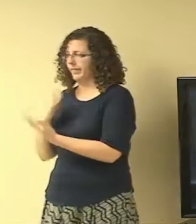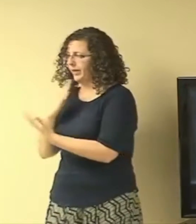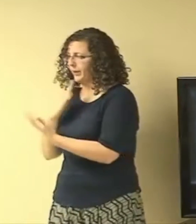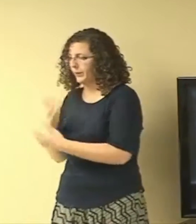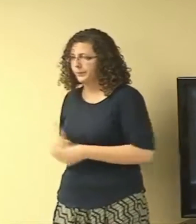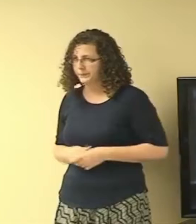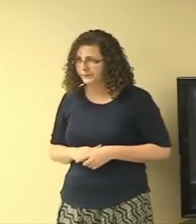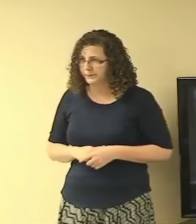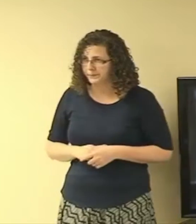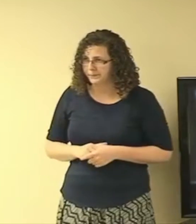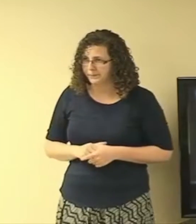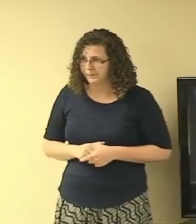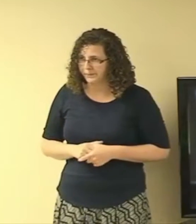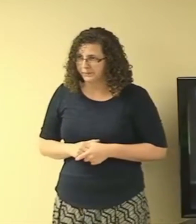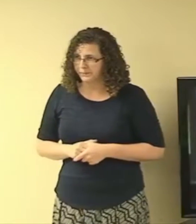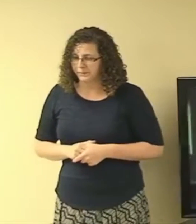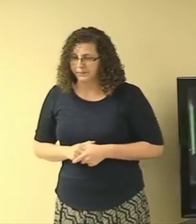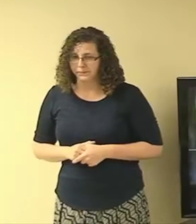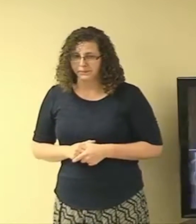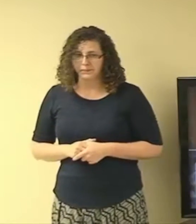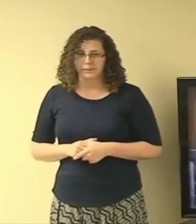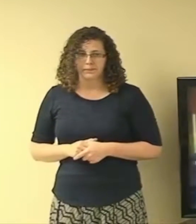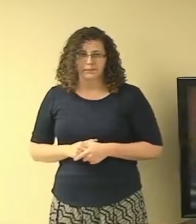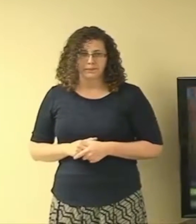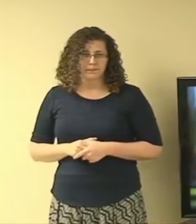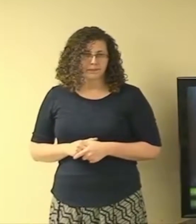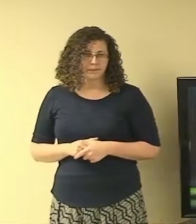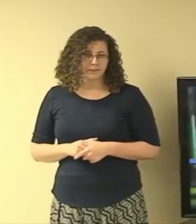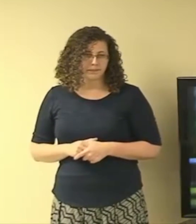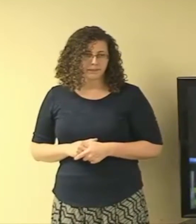guys. Thank you very much.